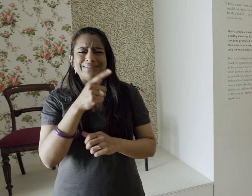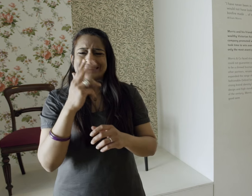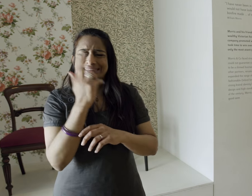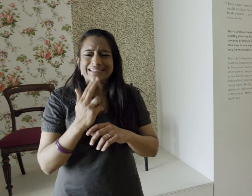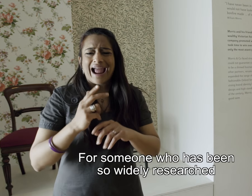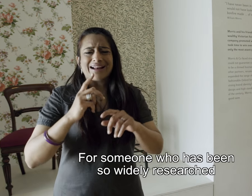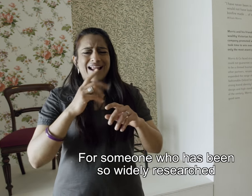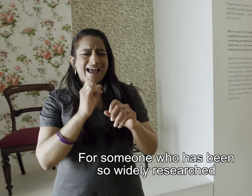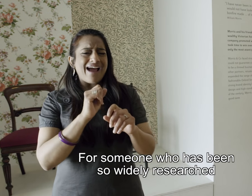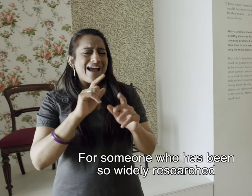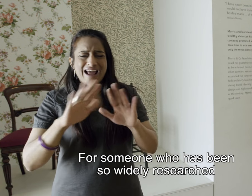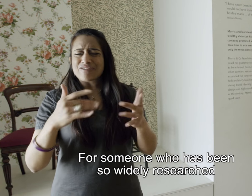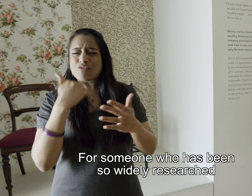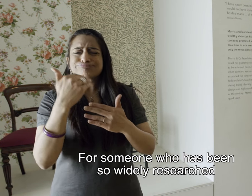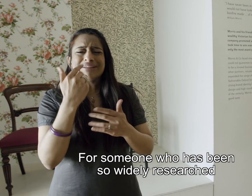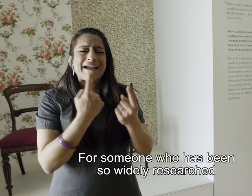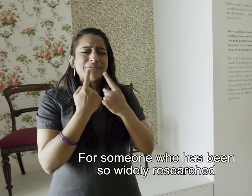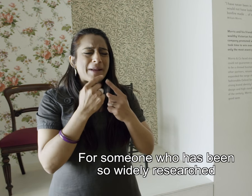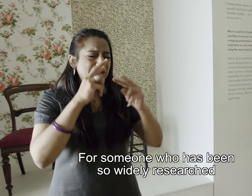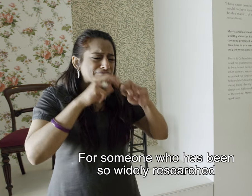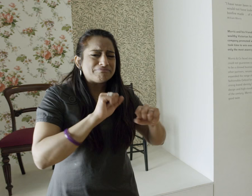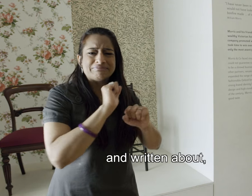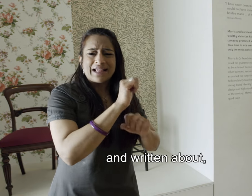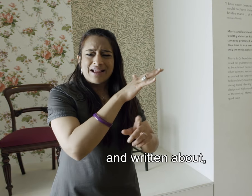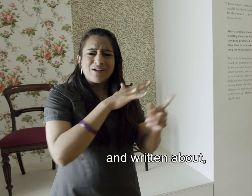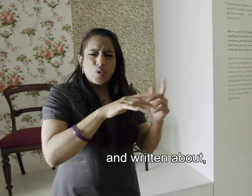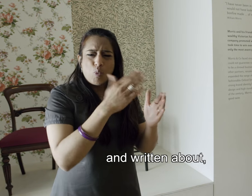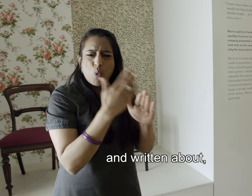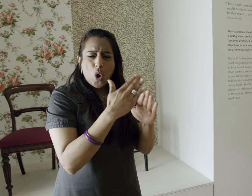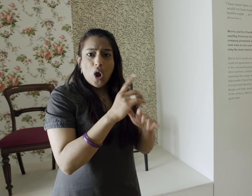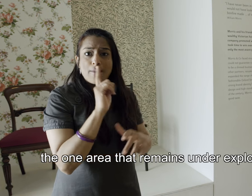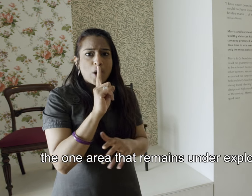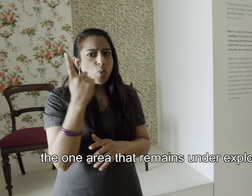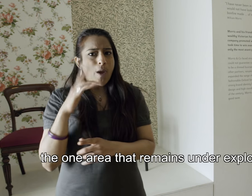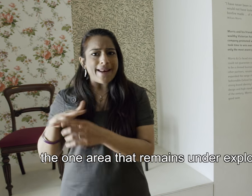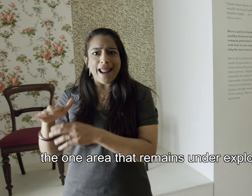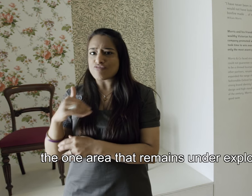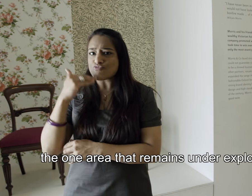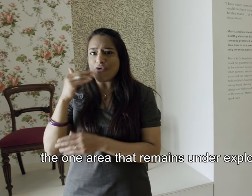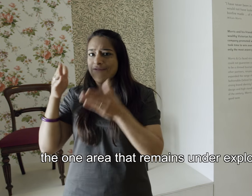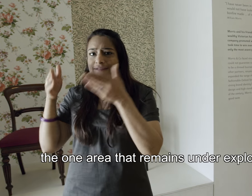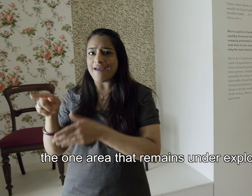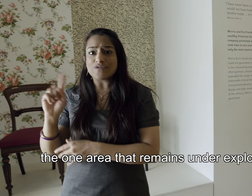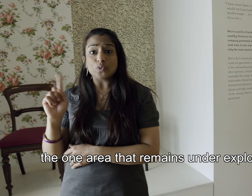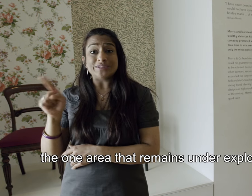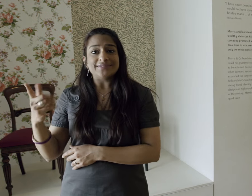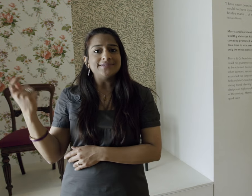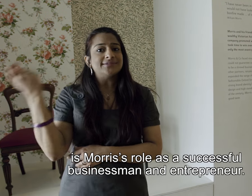for someone who has been so widely researched and written about the one area that remains under explored is